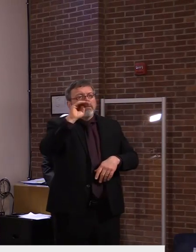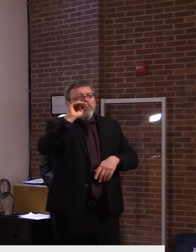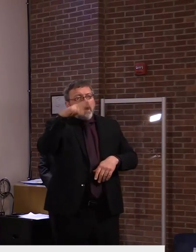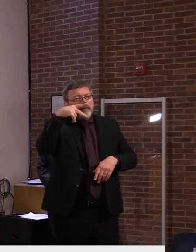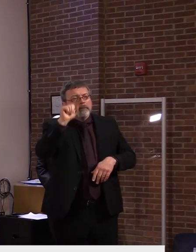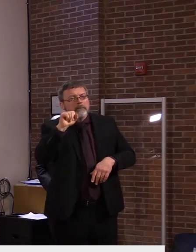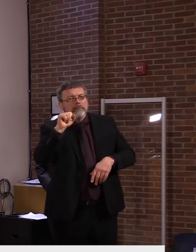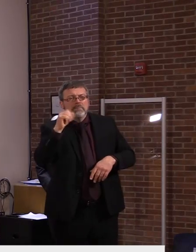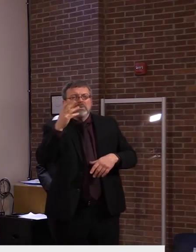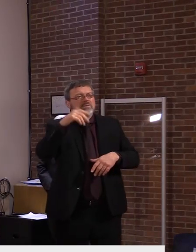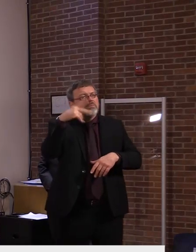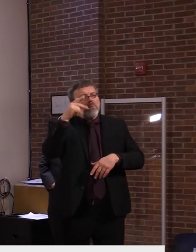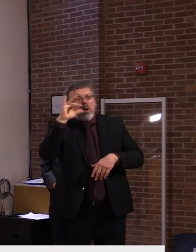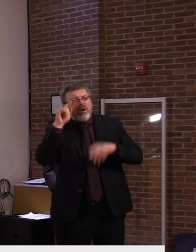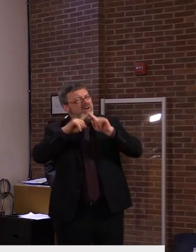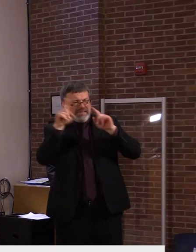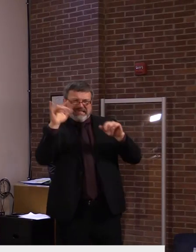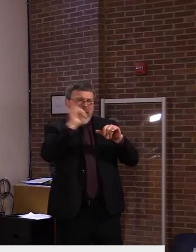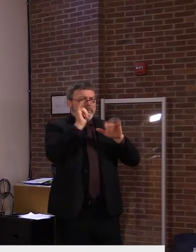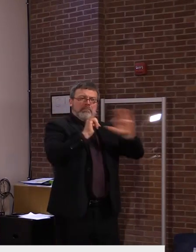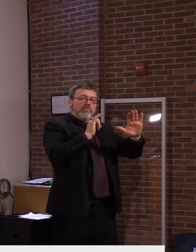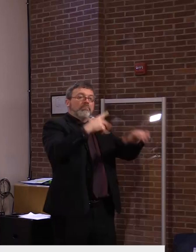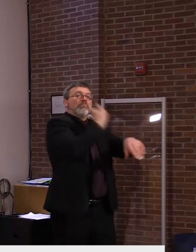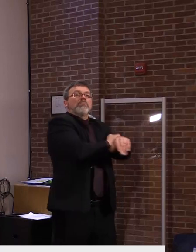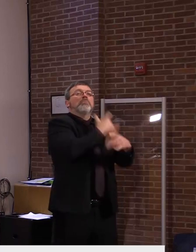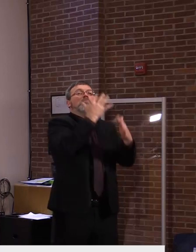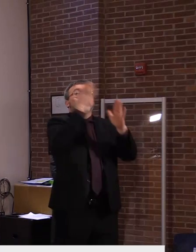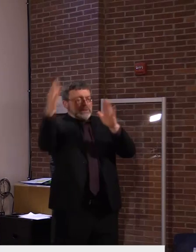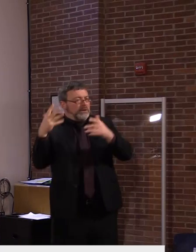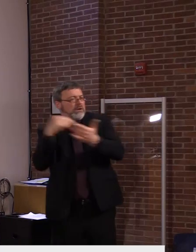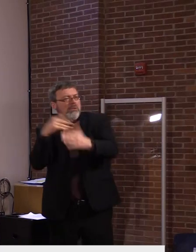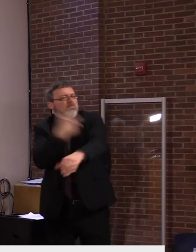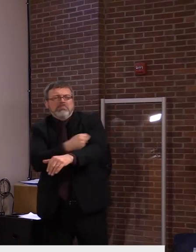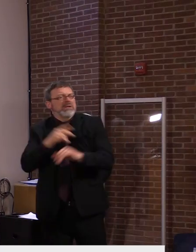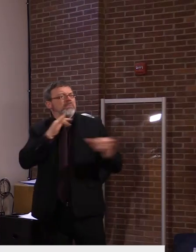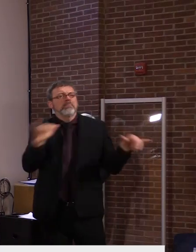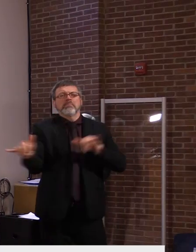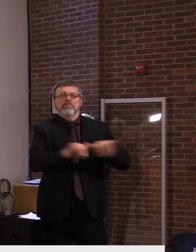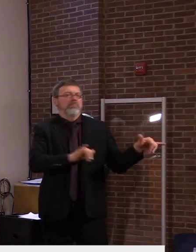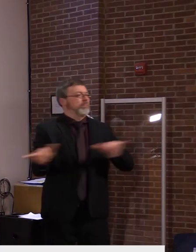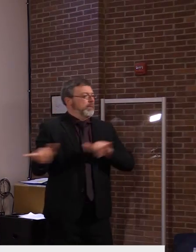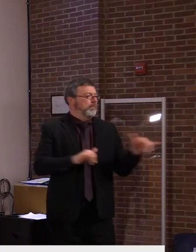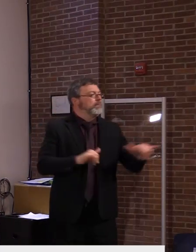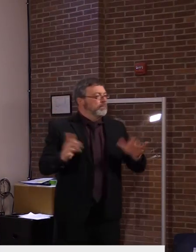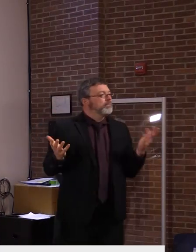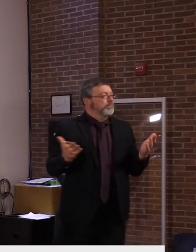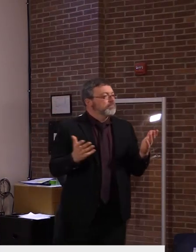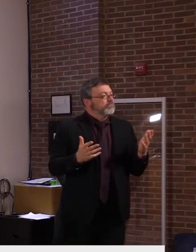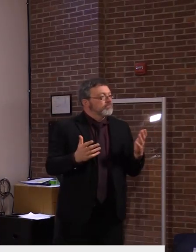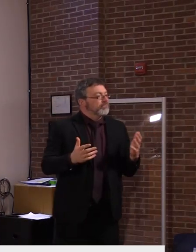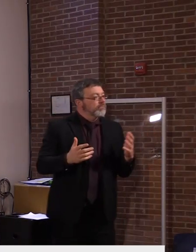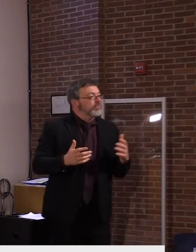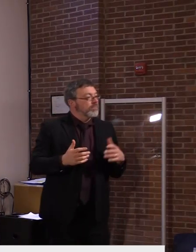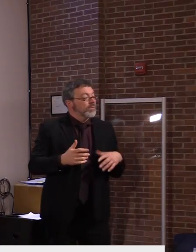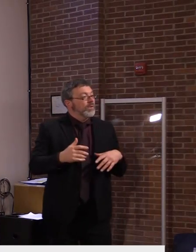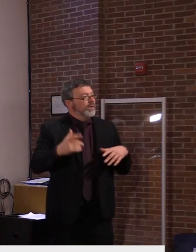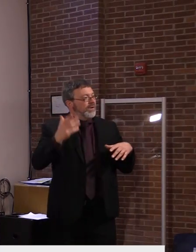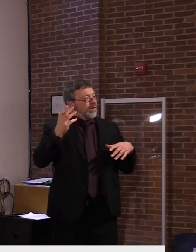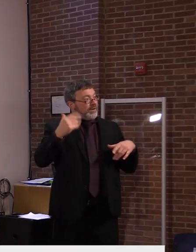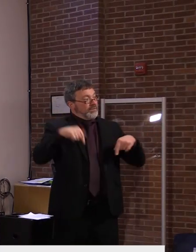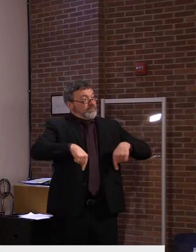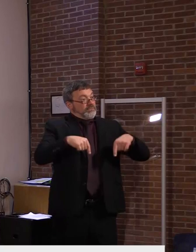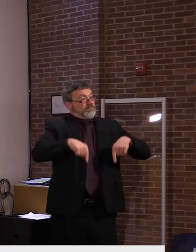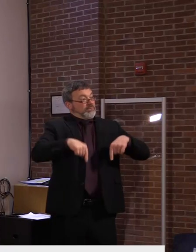series. For COVID-19, booster shots are especially important for those at higher risk who